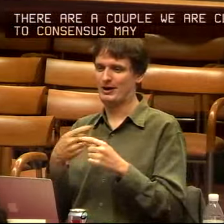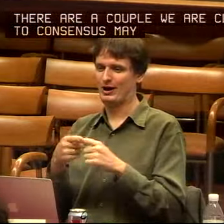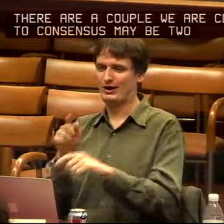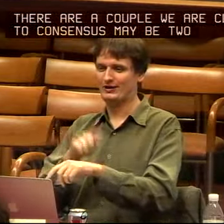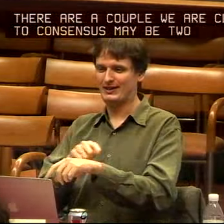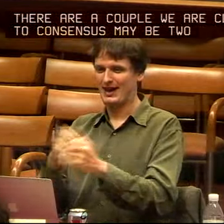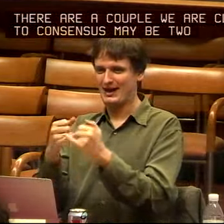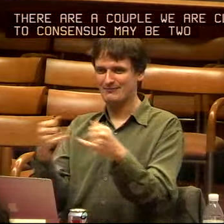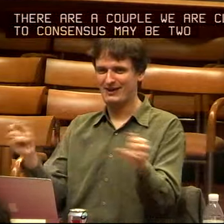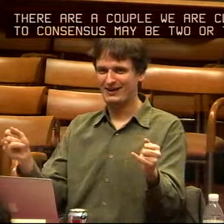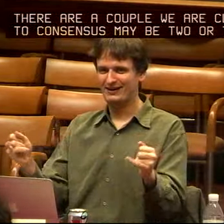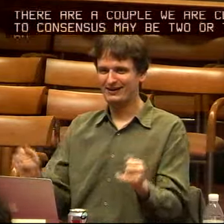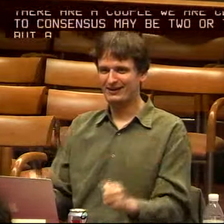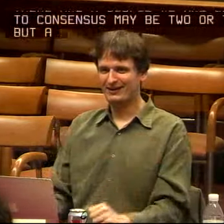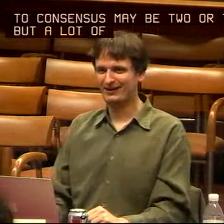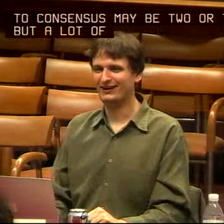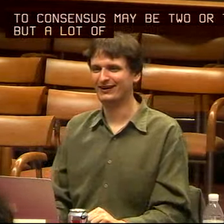I'm concerned about the timeline.